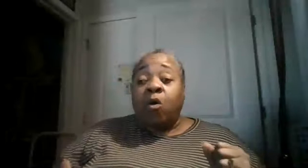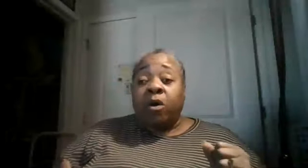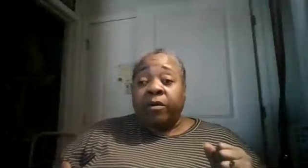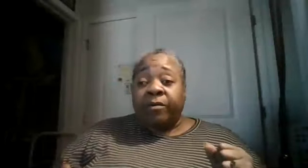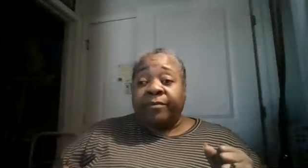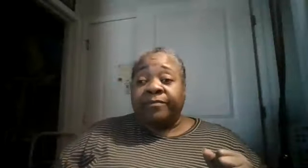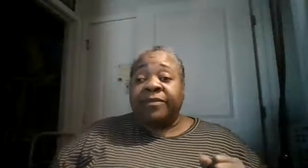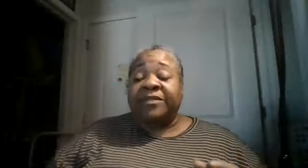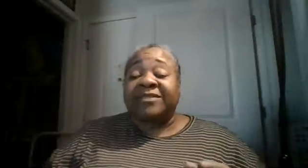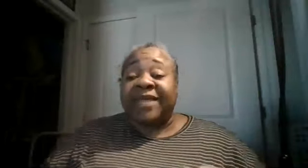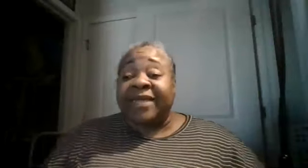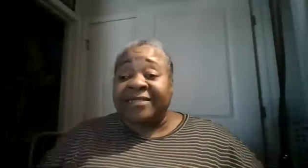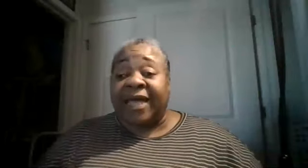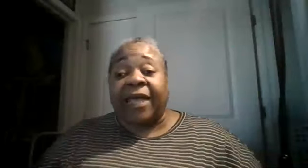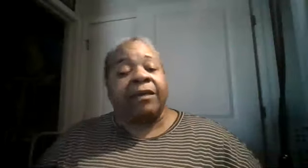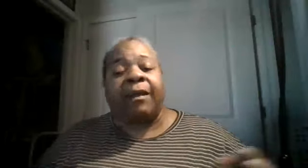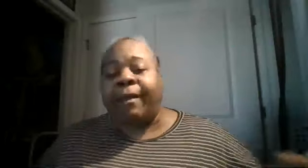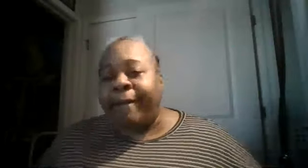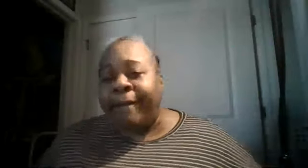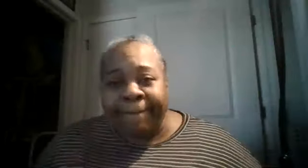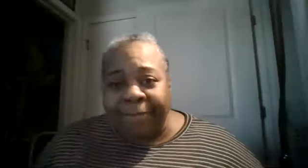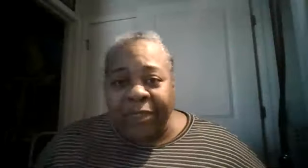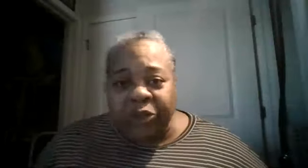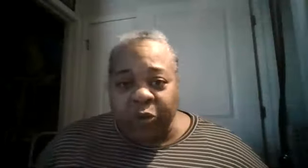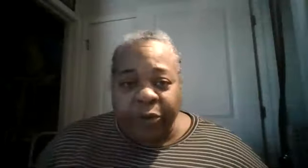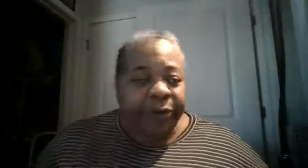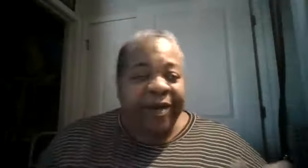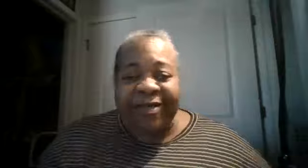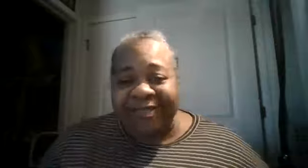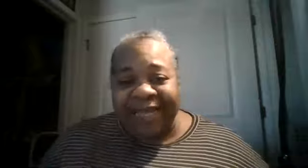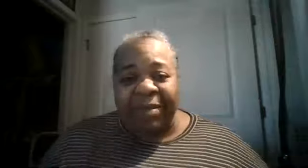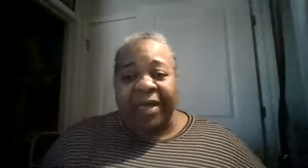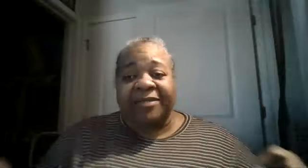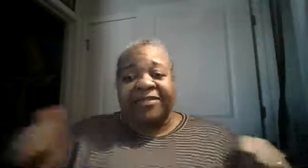Or the second sign, much shorter, same concept.